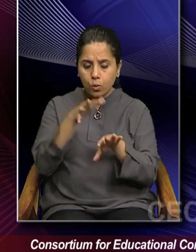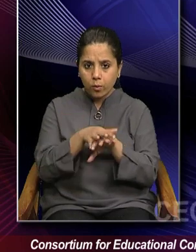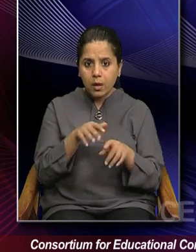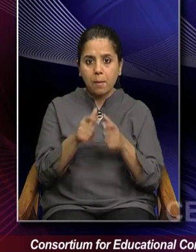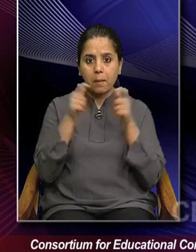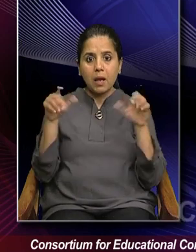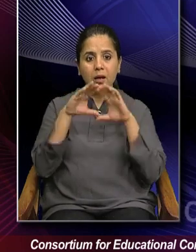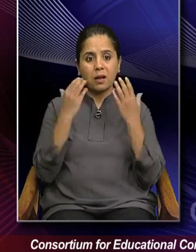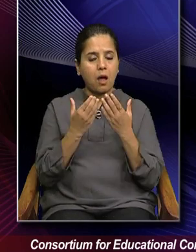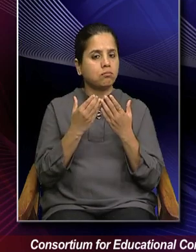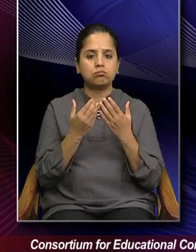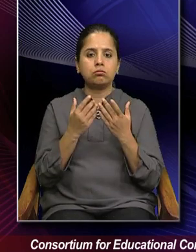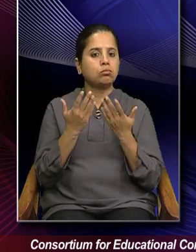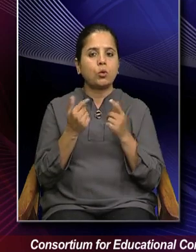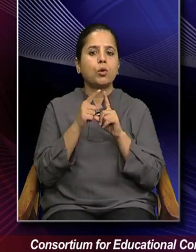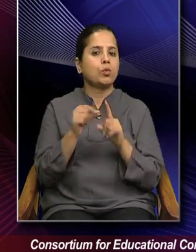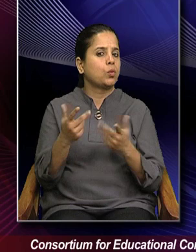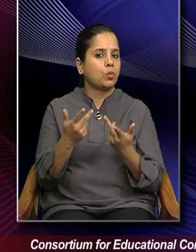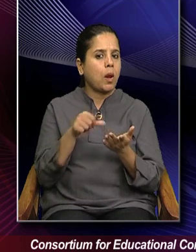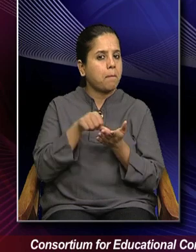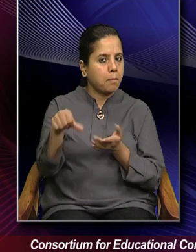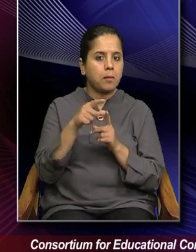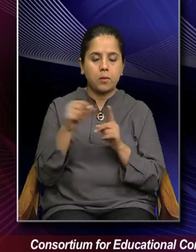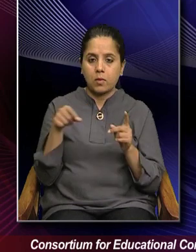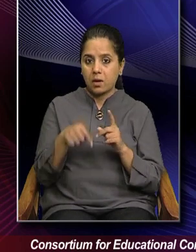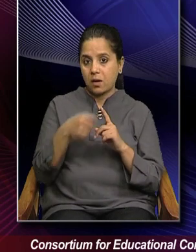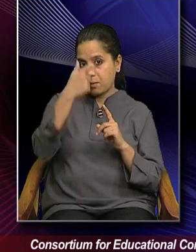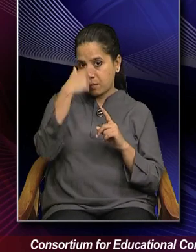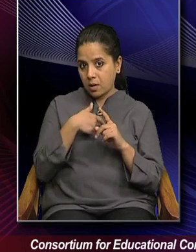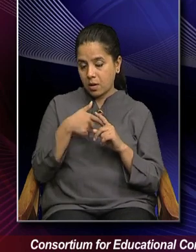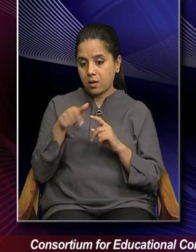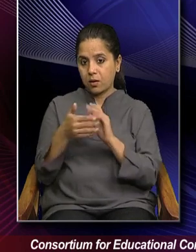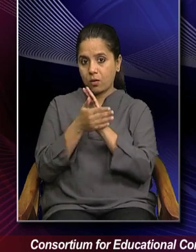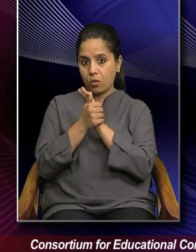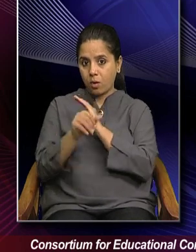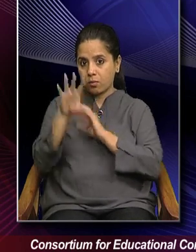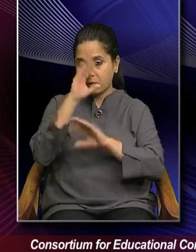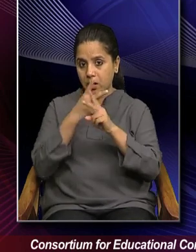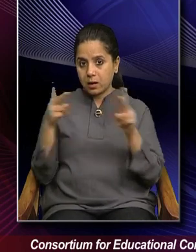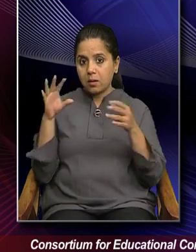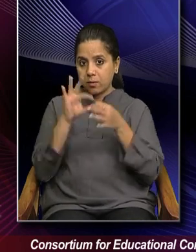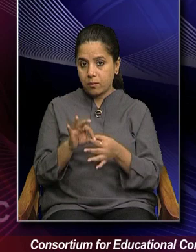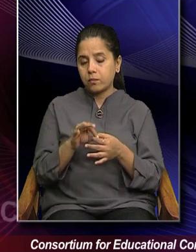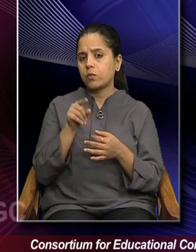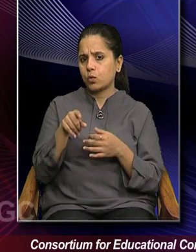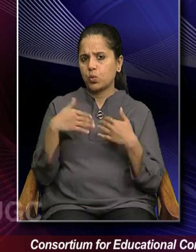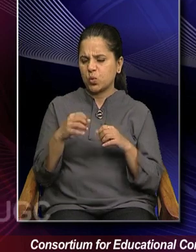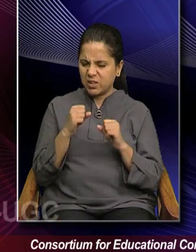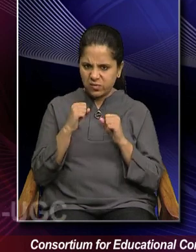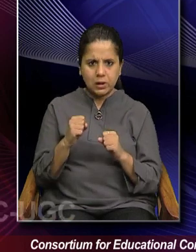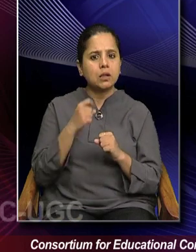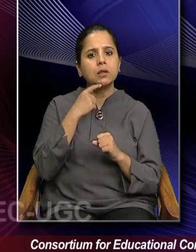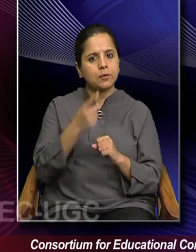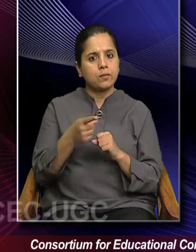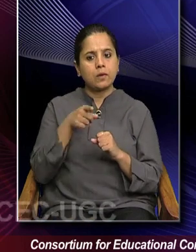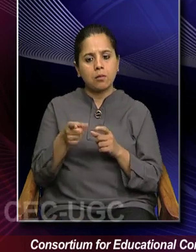large classrooms. This personalization and the competency based learning is extremely difficult